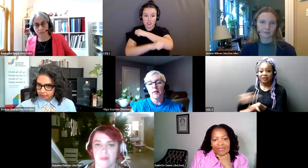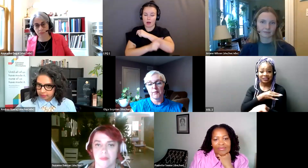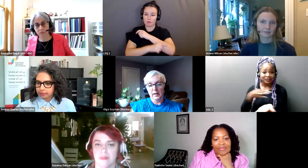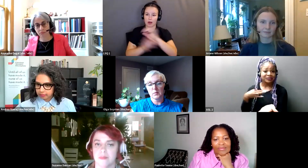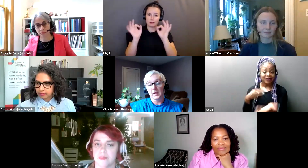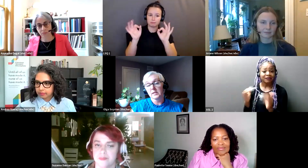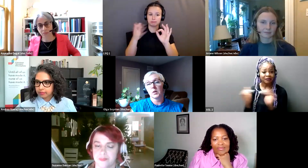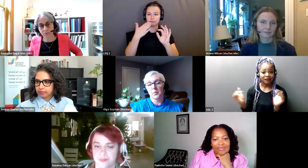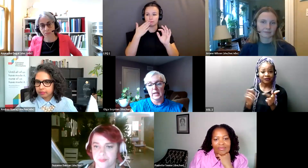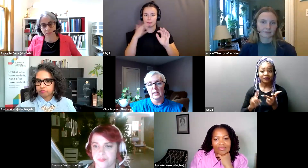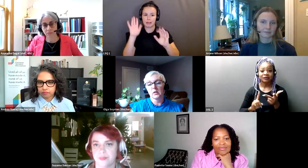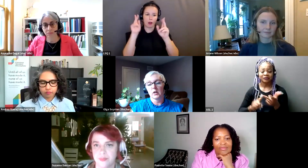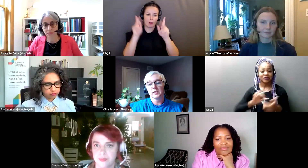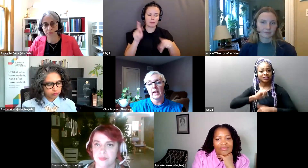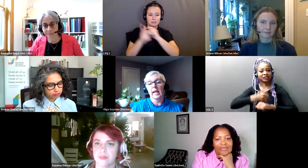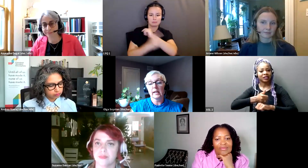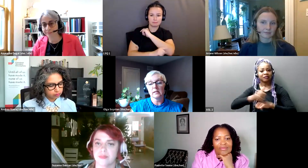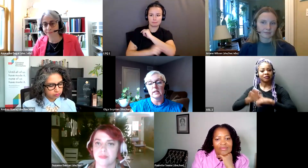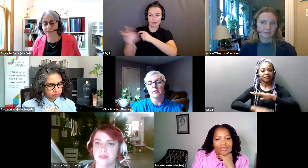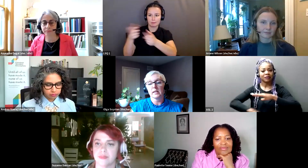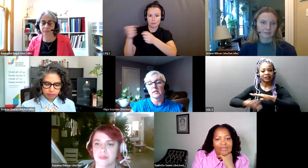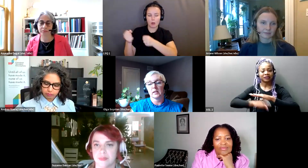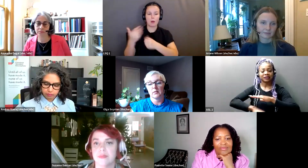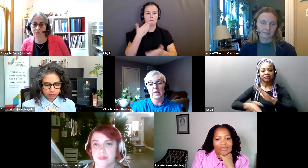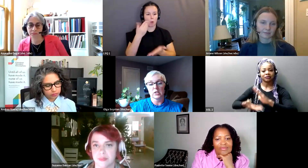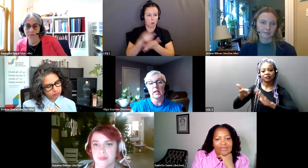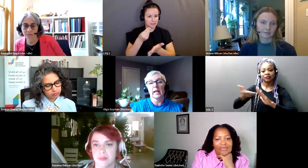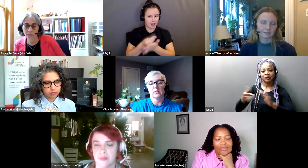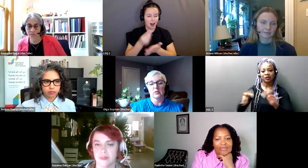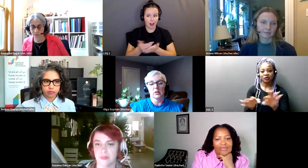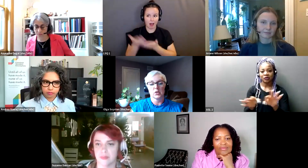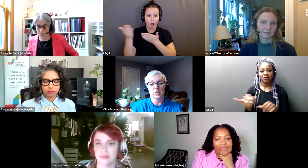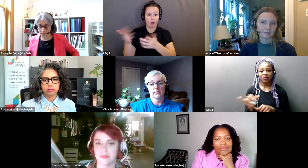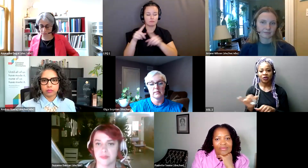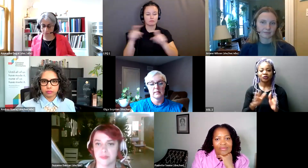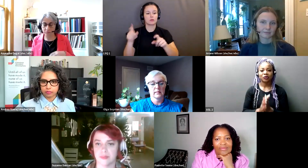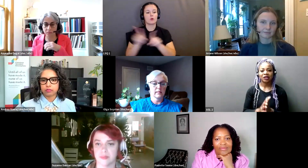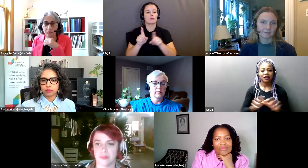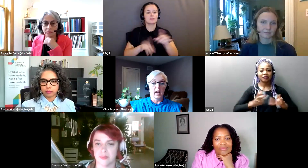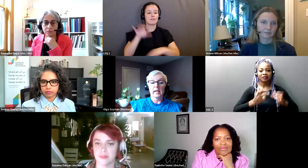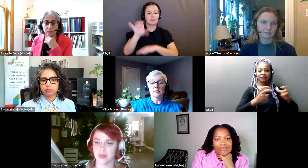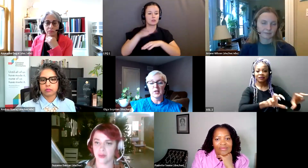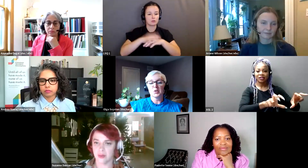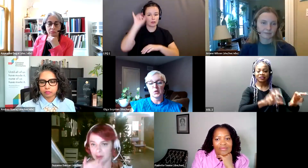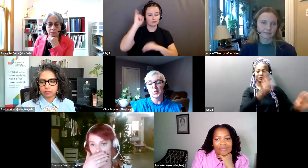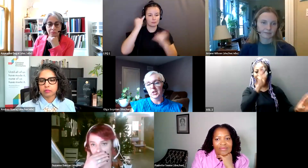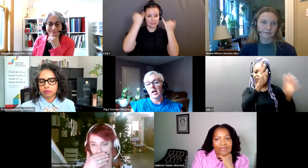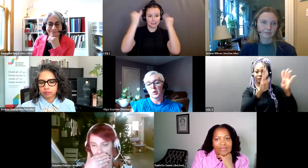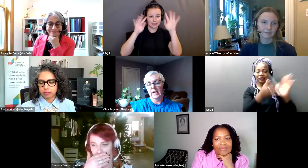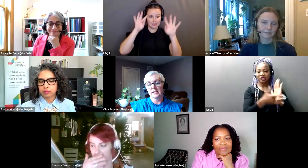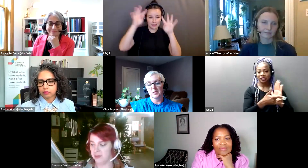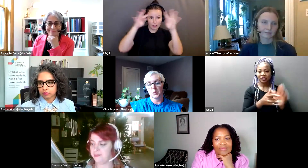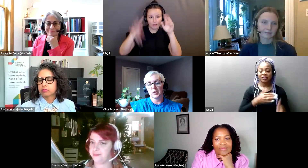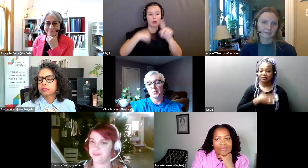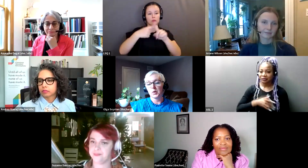adequately, fund basic operating costs, and invest in innovation and technology. I invite you all to check